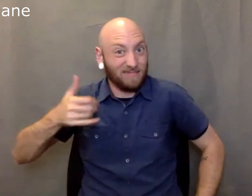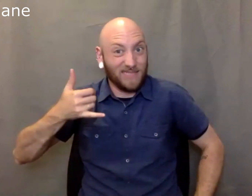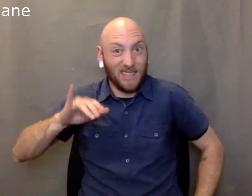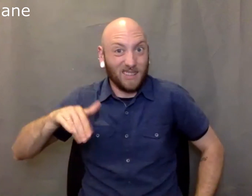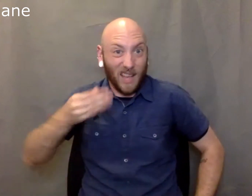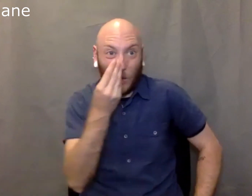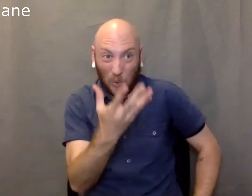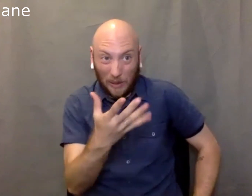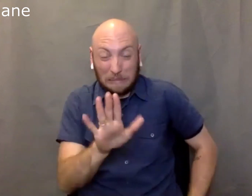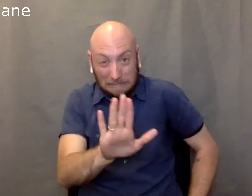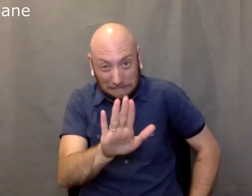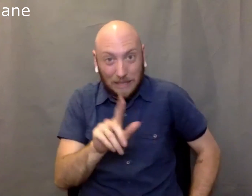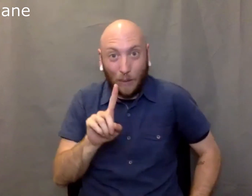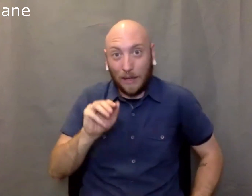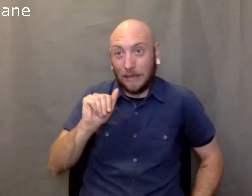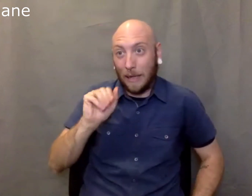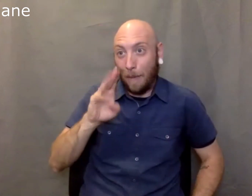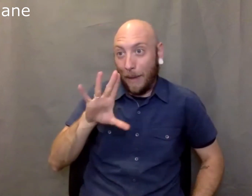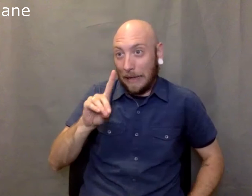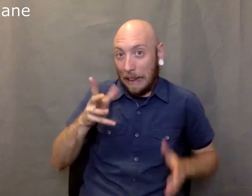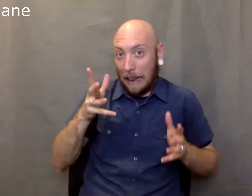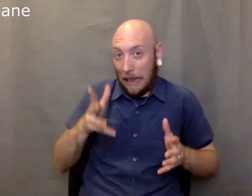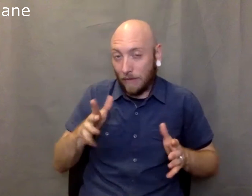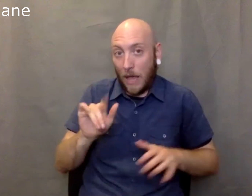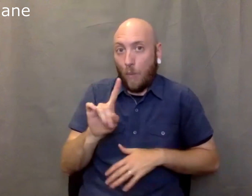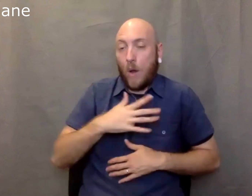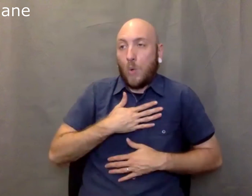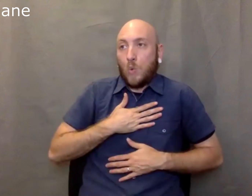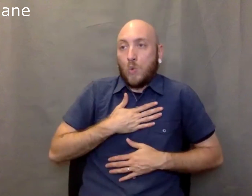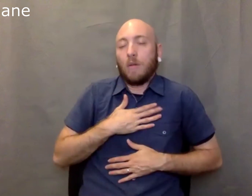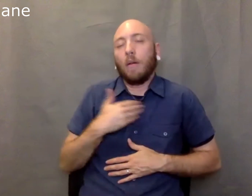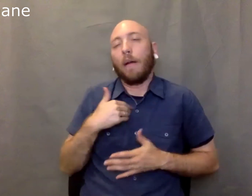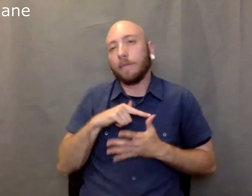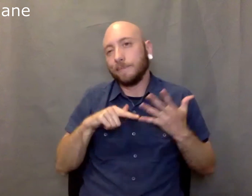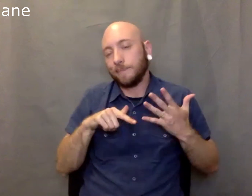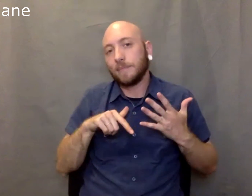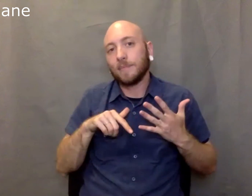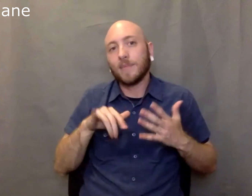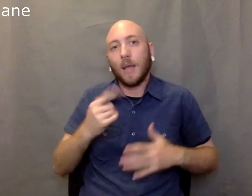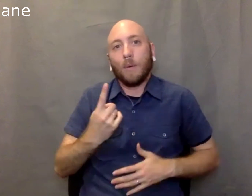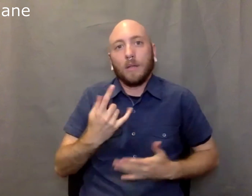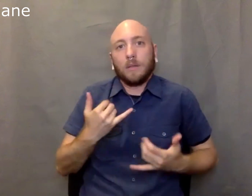lot. There's more amends, but like that's the one that really like will always still lingers in my mind.